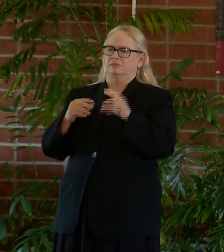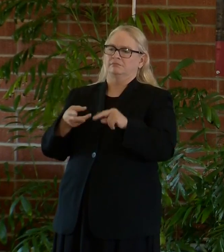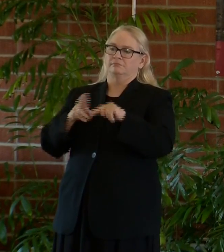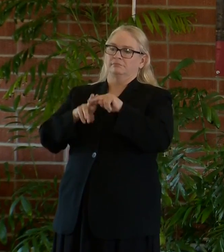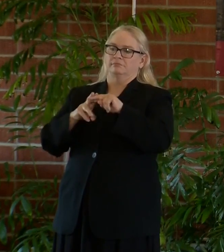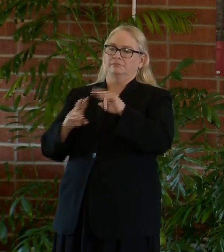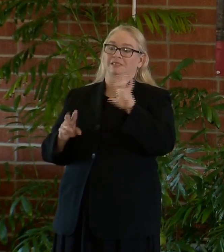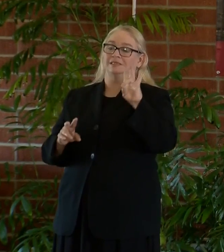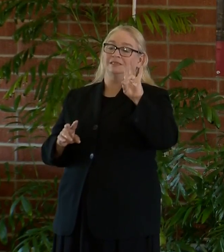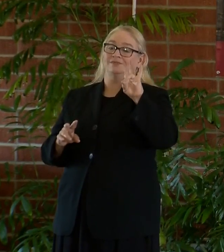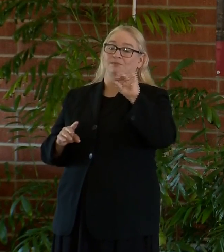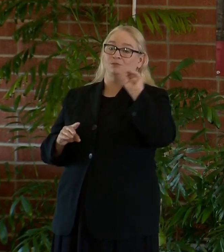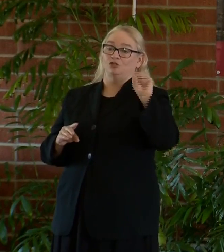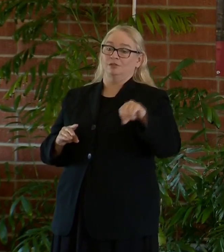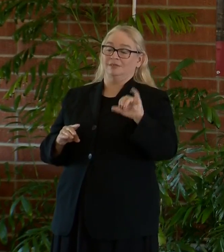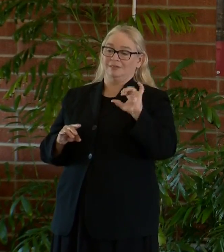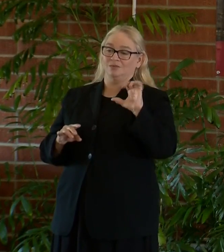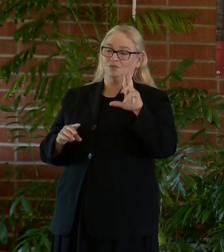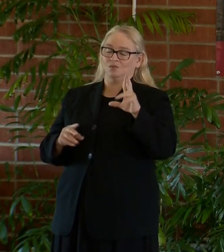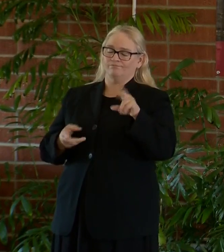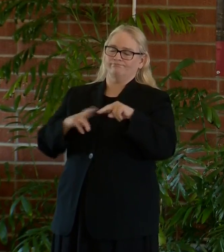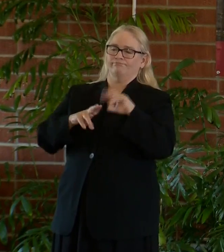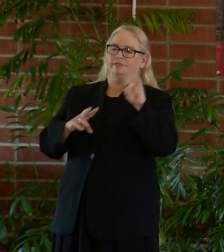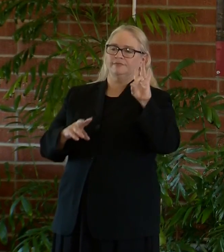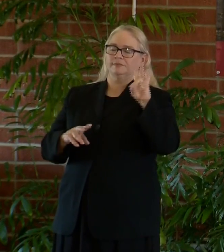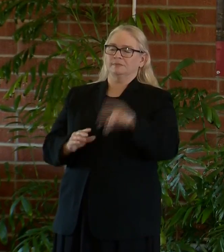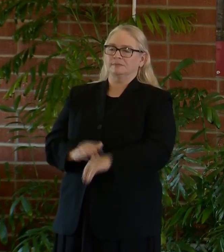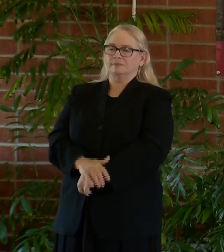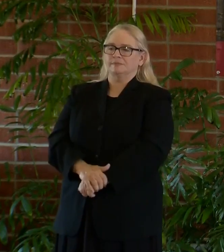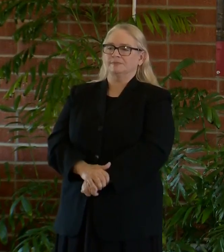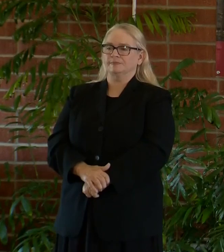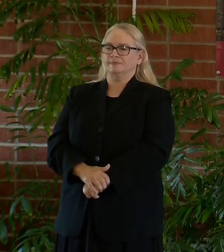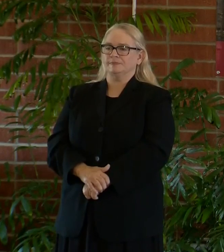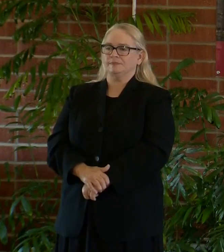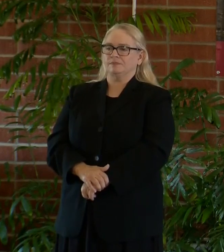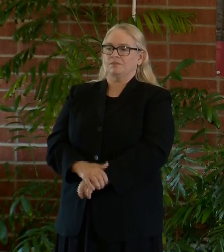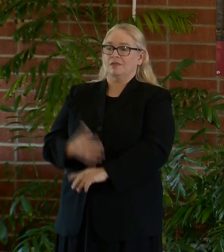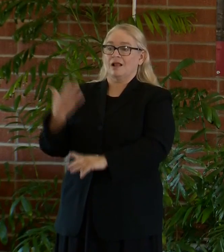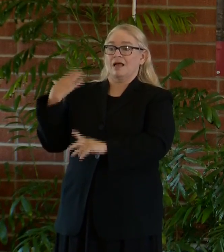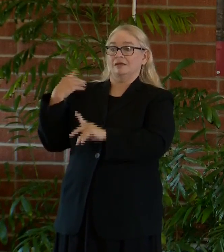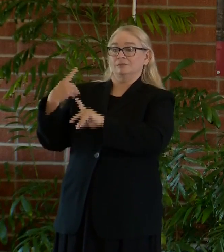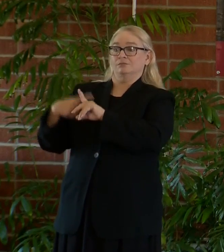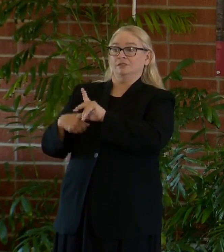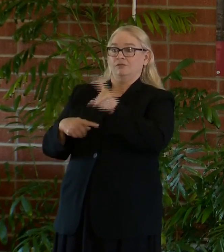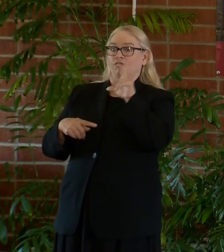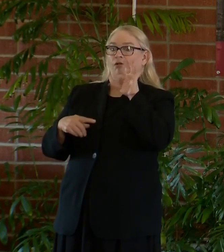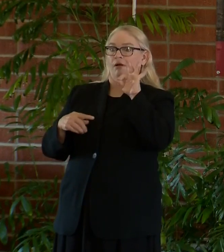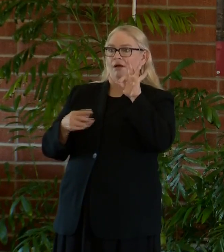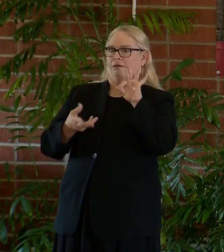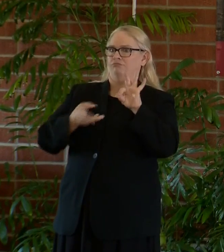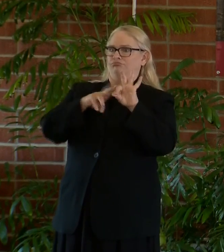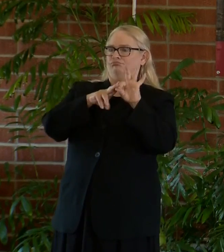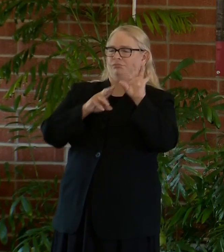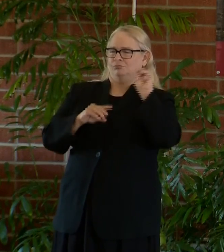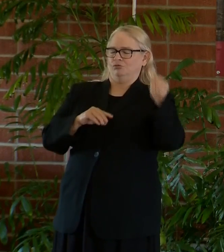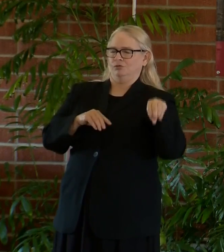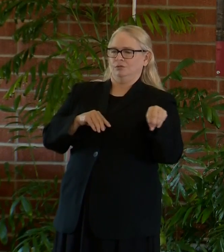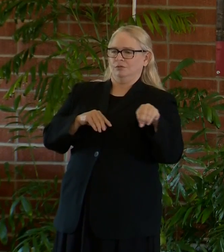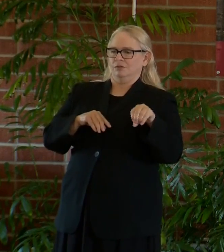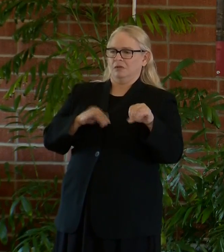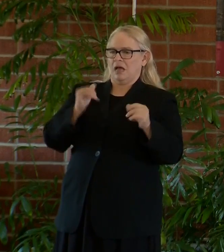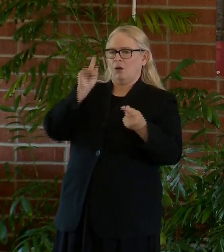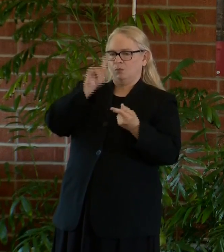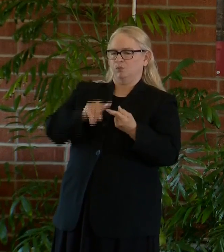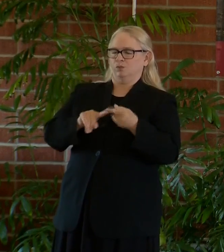7%. So from 39 to 7 on ICUs, from 50 down to 3%